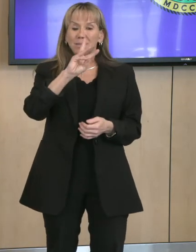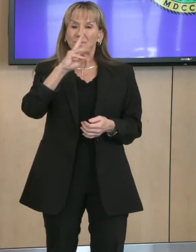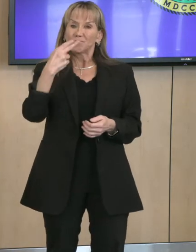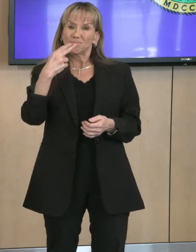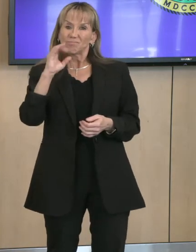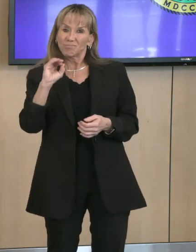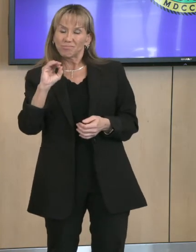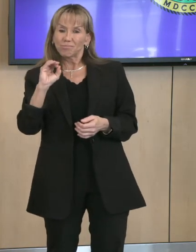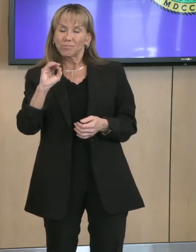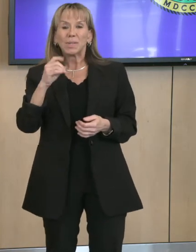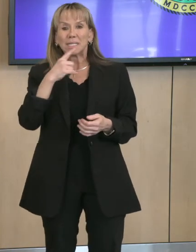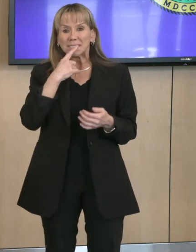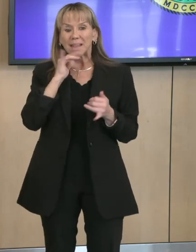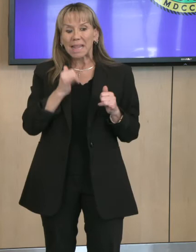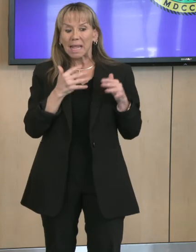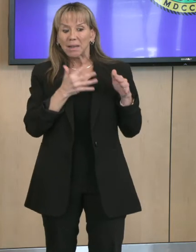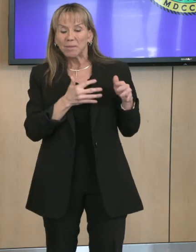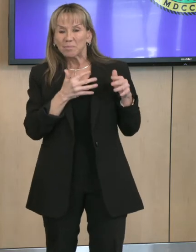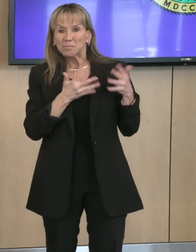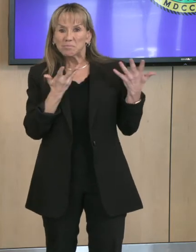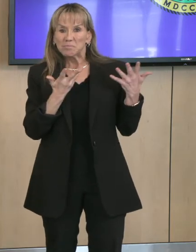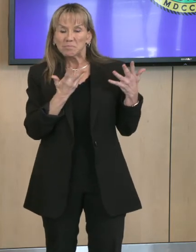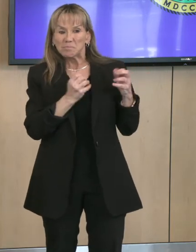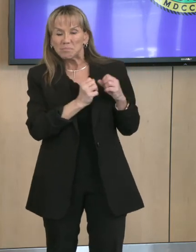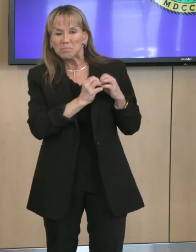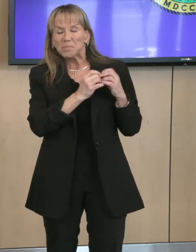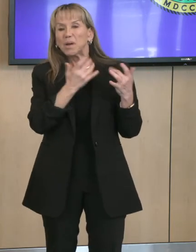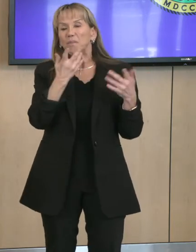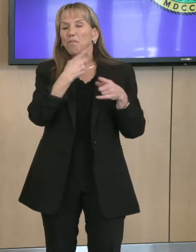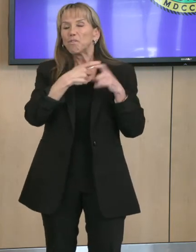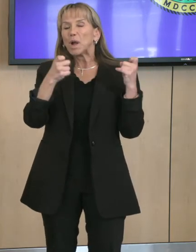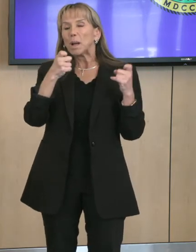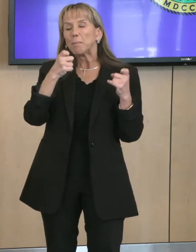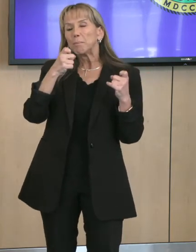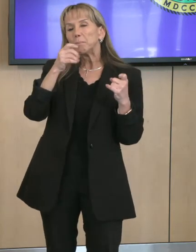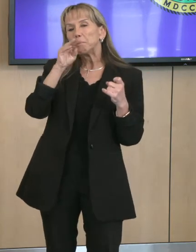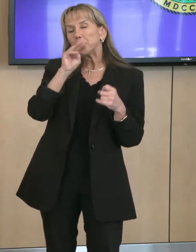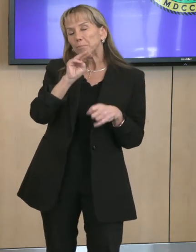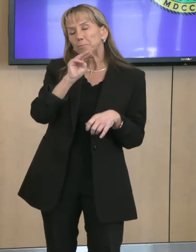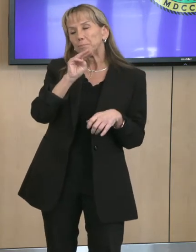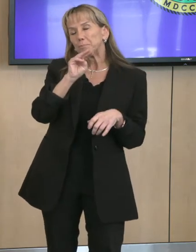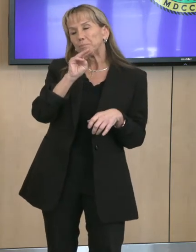is based on the incubation period of MERS, the Middle East